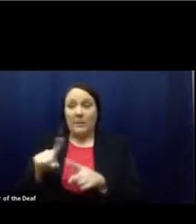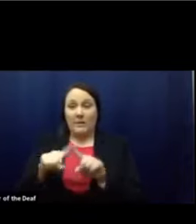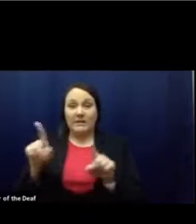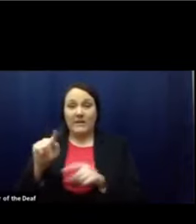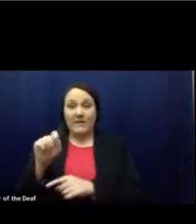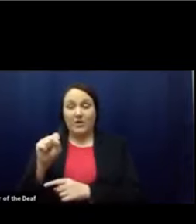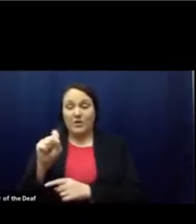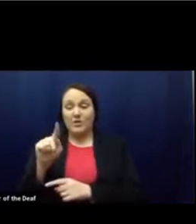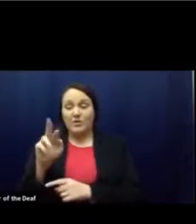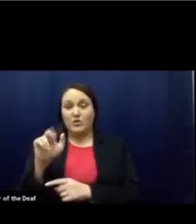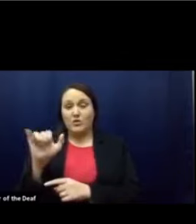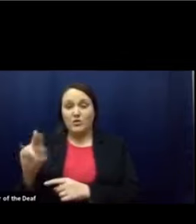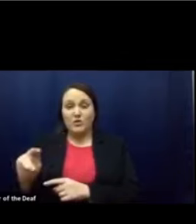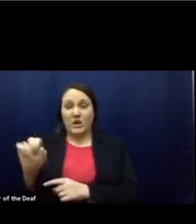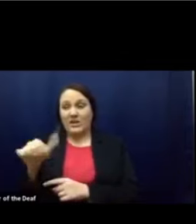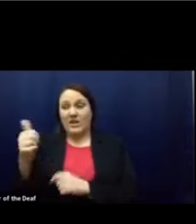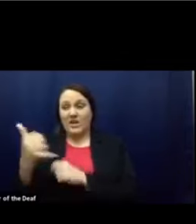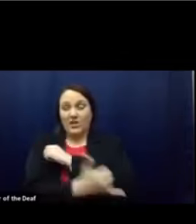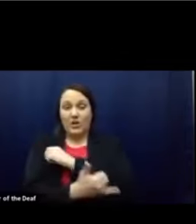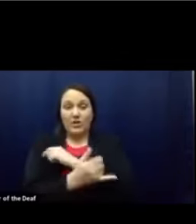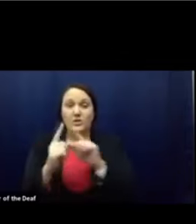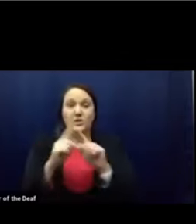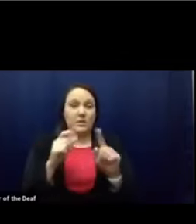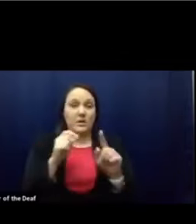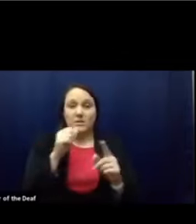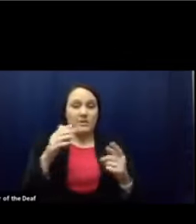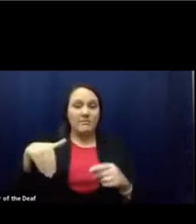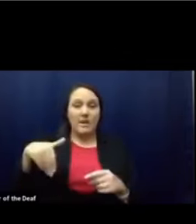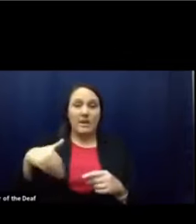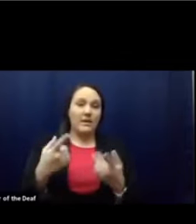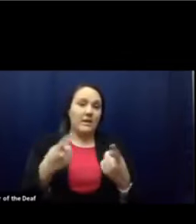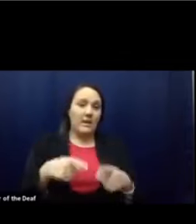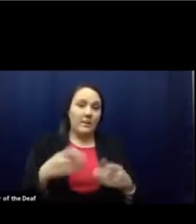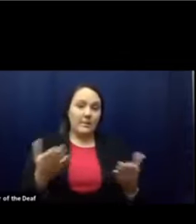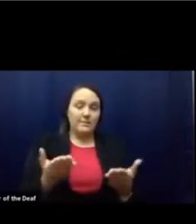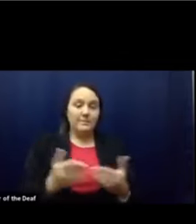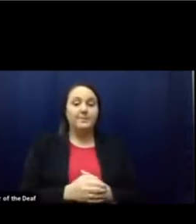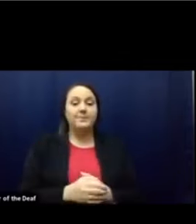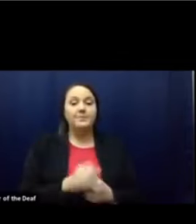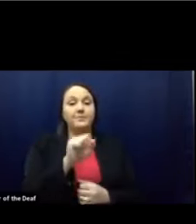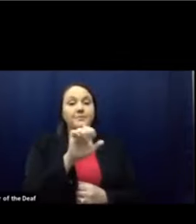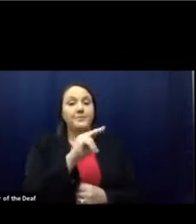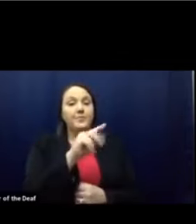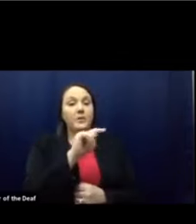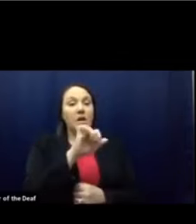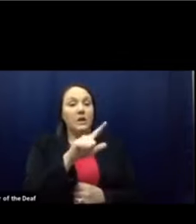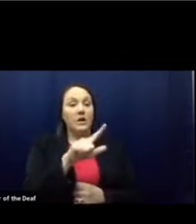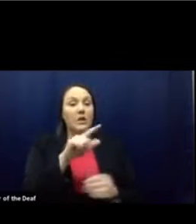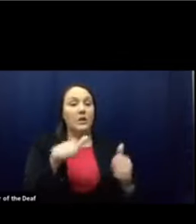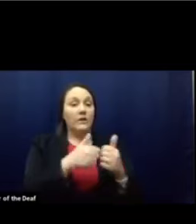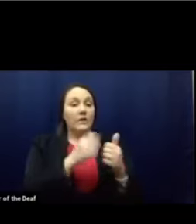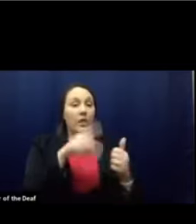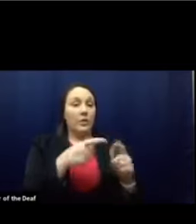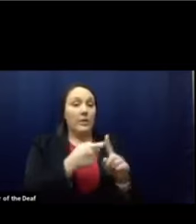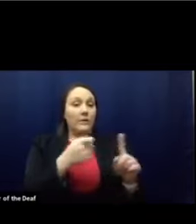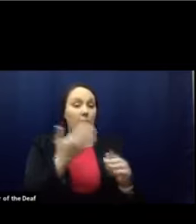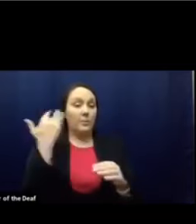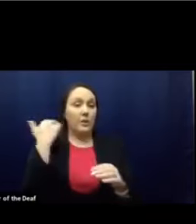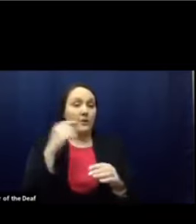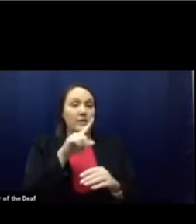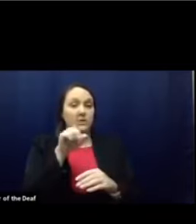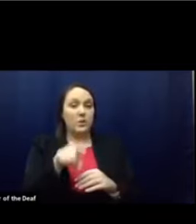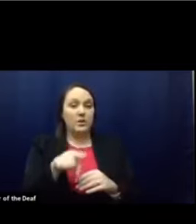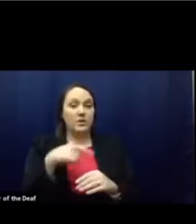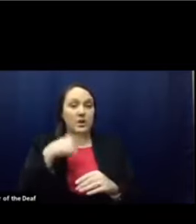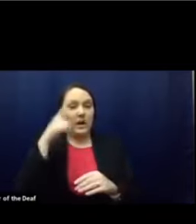in Knoxville. From Vincent with a Sentinel, I believe a follow-up from the previous question. Mm-hmm. I think he says, I think the problem